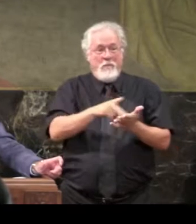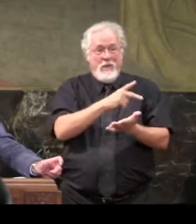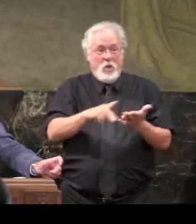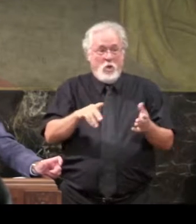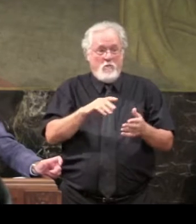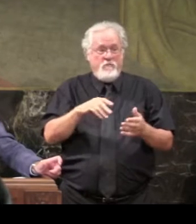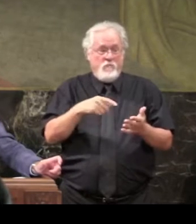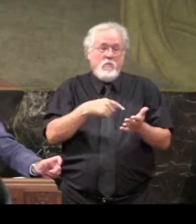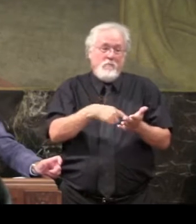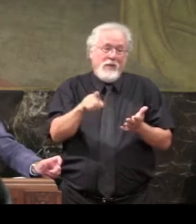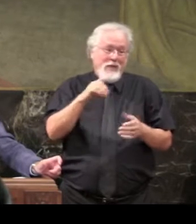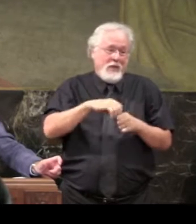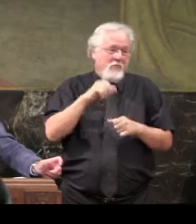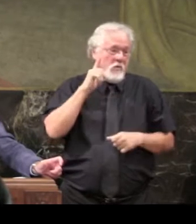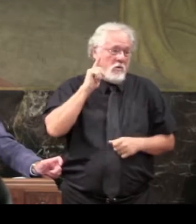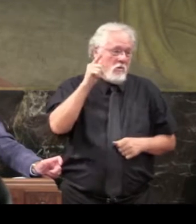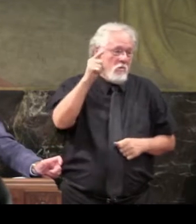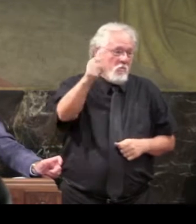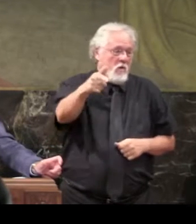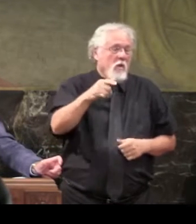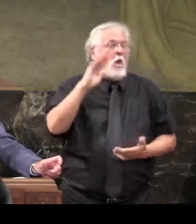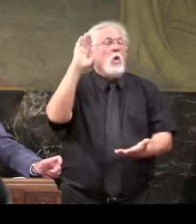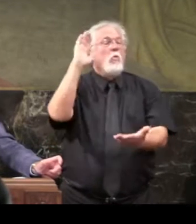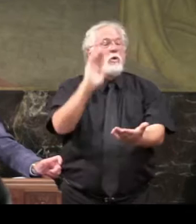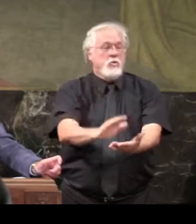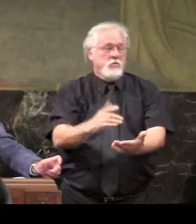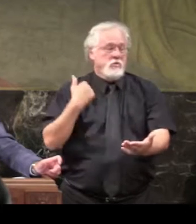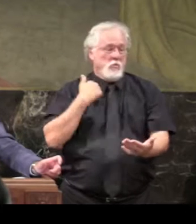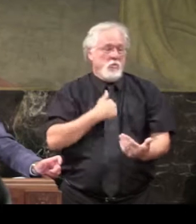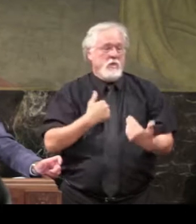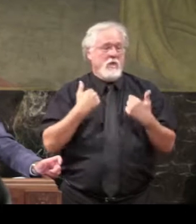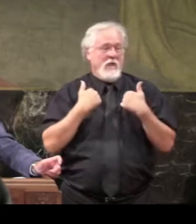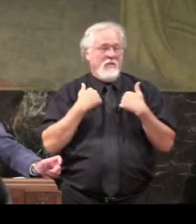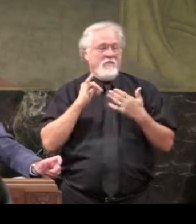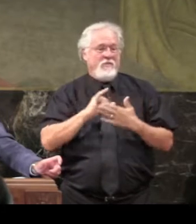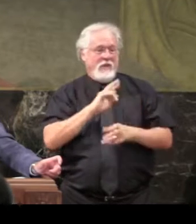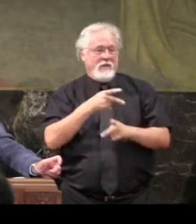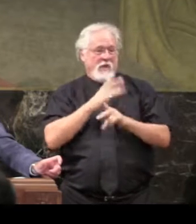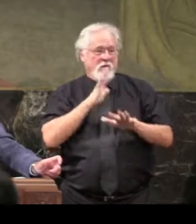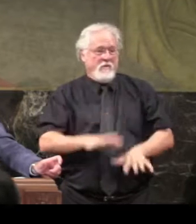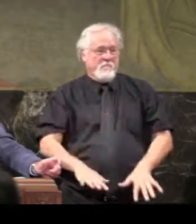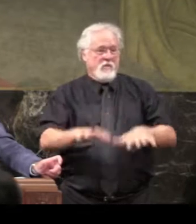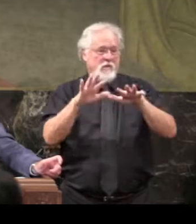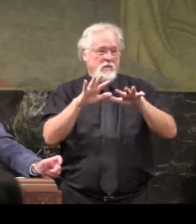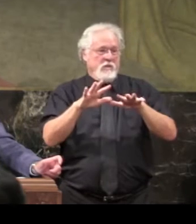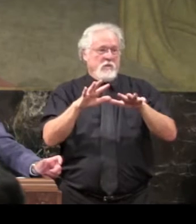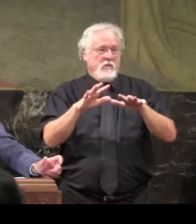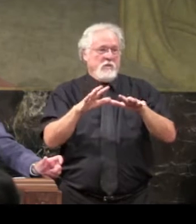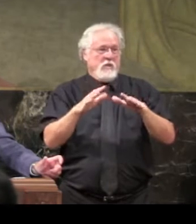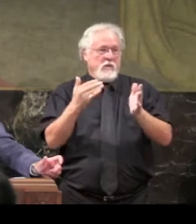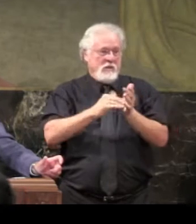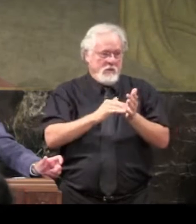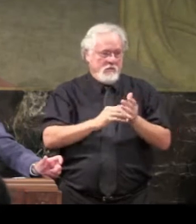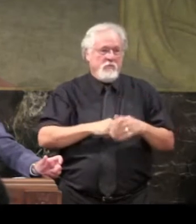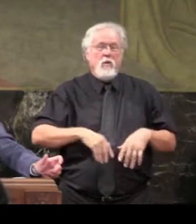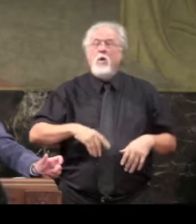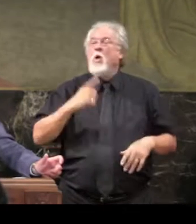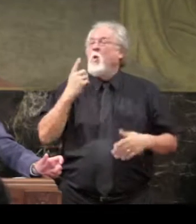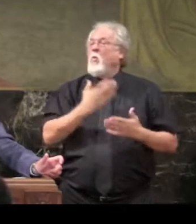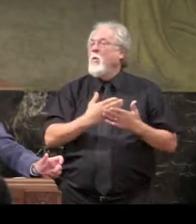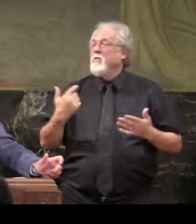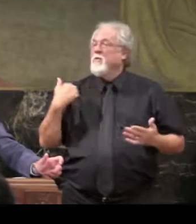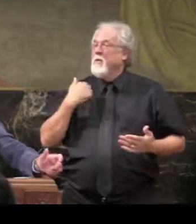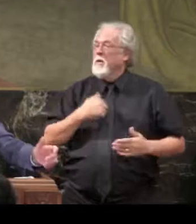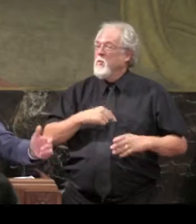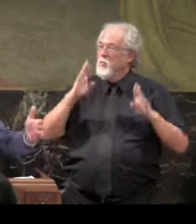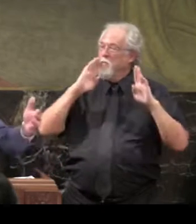long run by reducing the likelihood that we have this type of flooding going forward. One of the things we're really